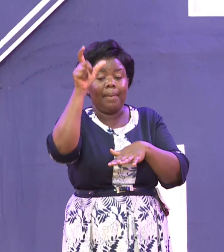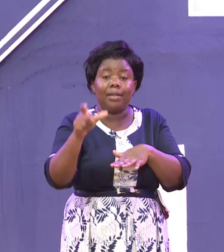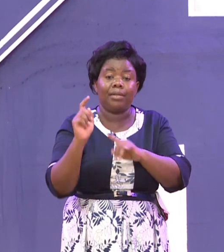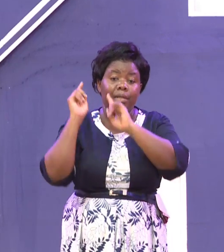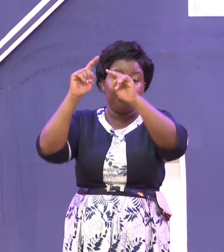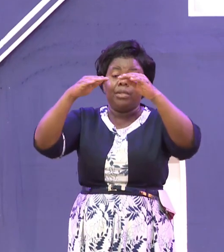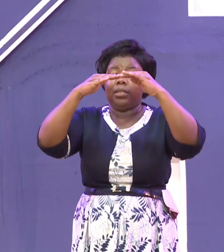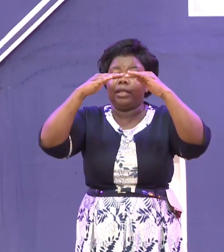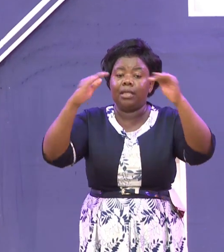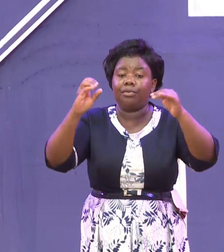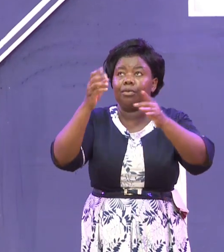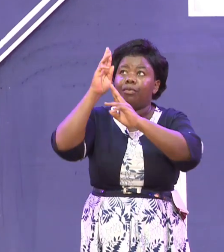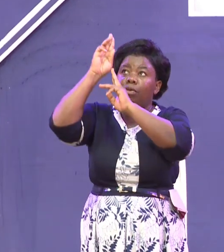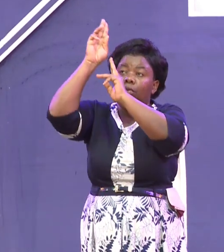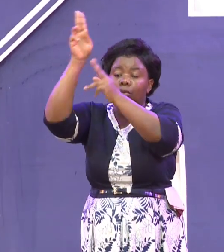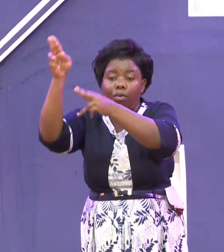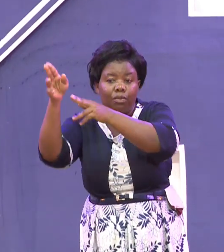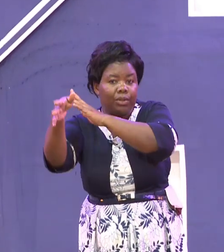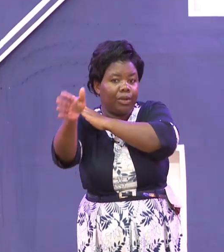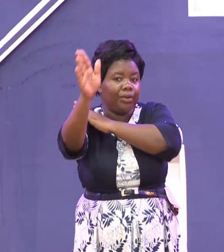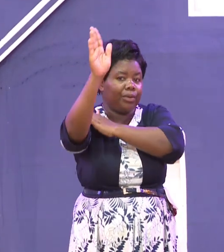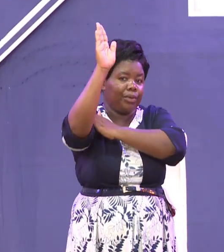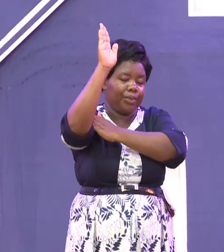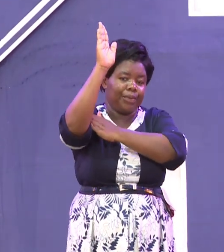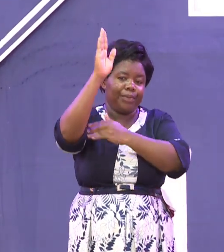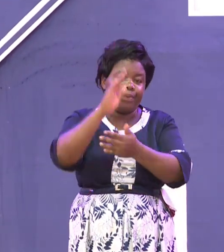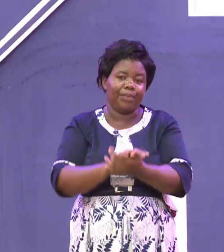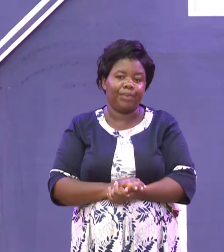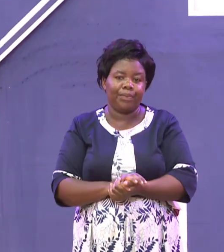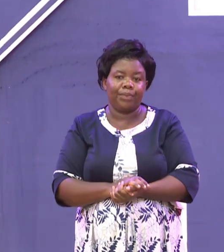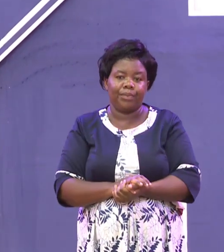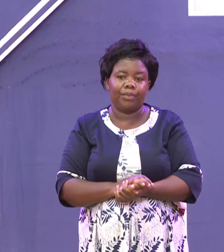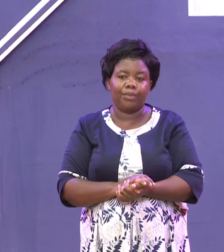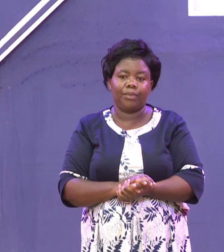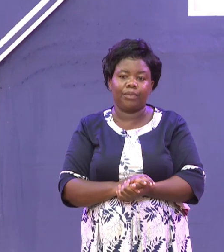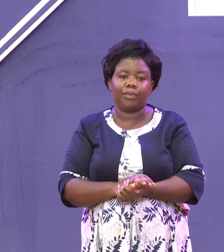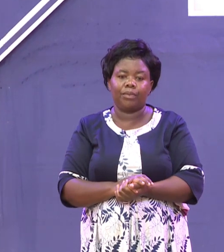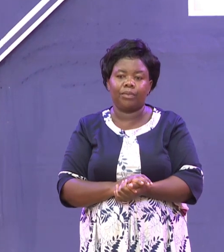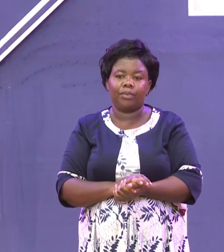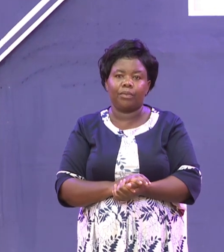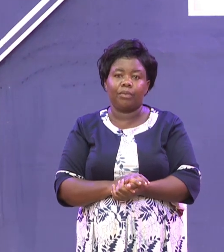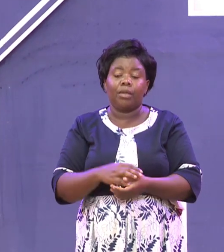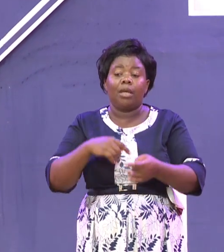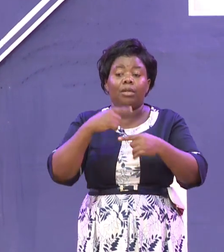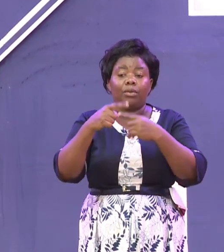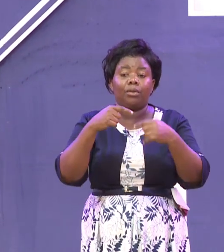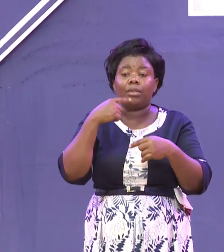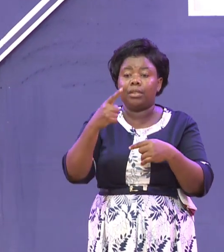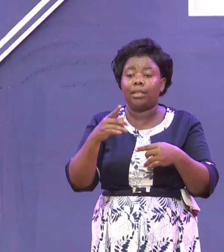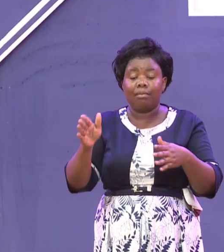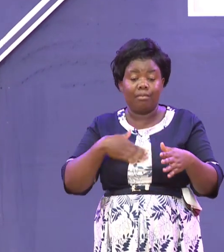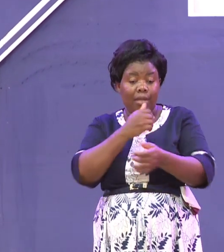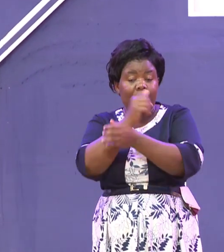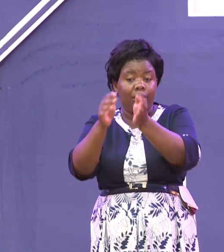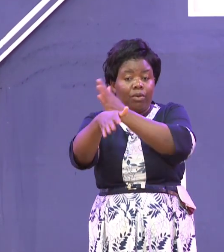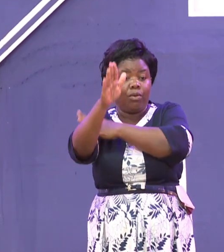ddaala erissa mu Katonda ekitiibwa. It implies that this person has reached an extent of glorifying or respecting God. Katonda wange